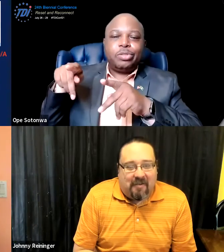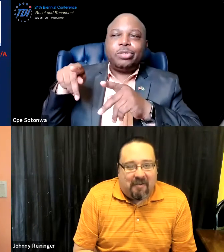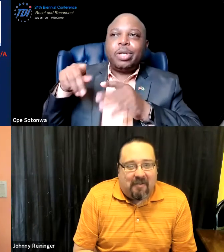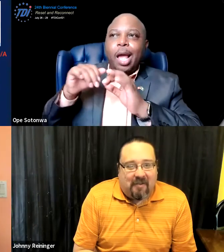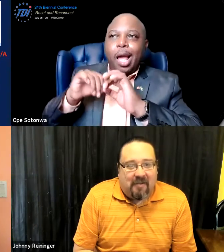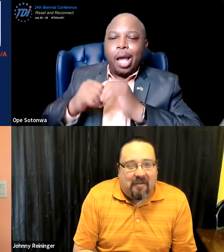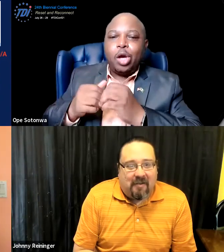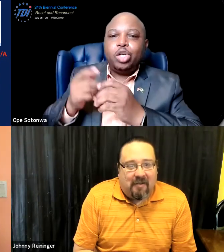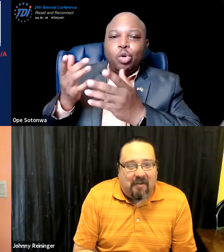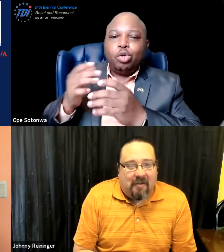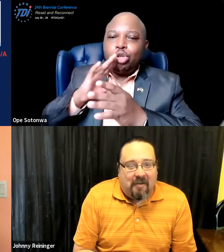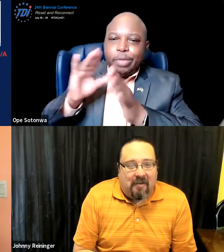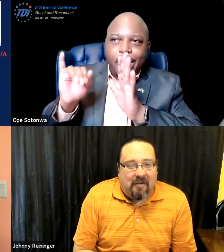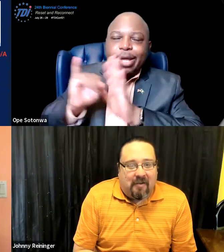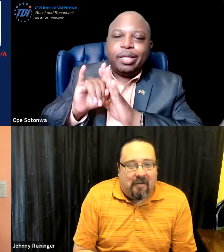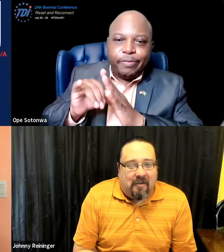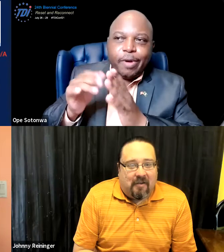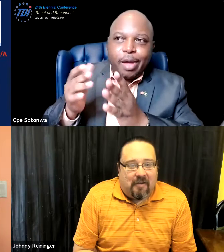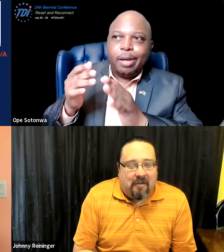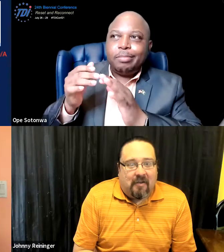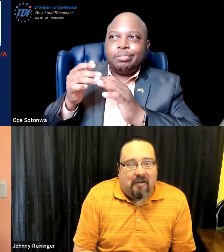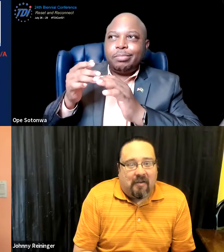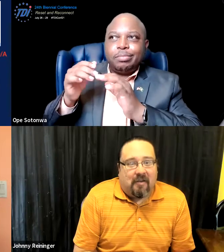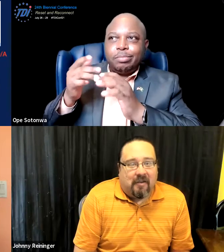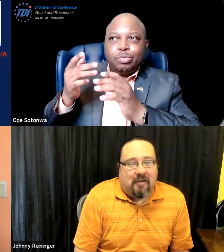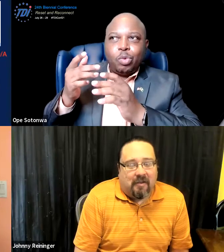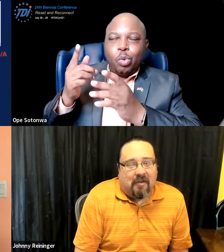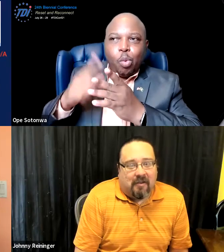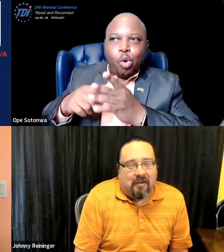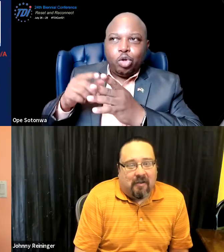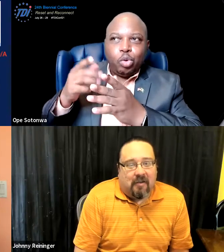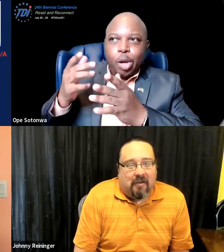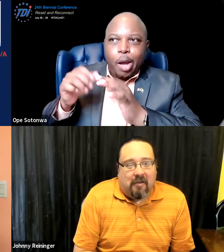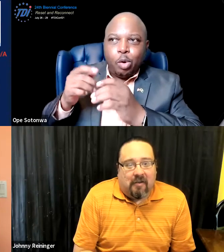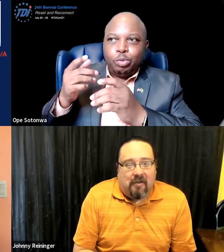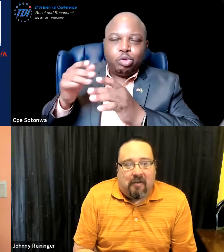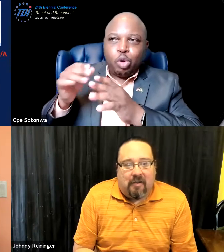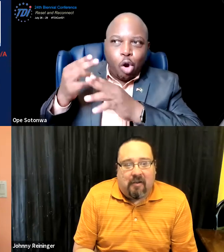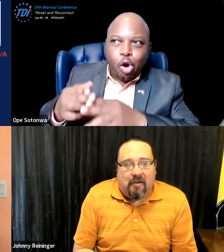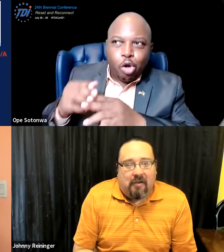right? Just to ask the person, how do you want to be identified?